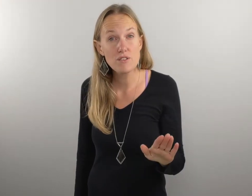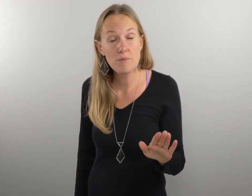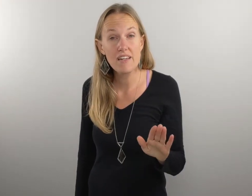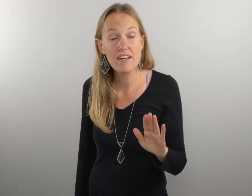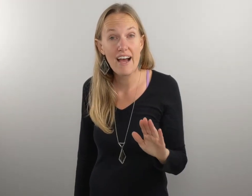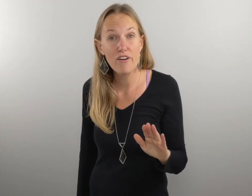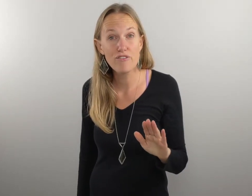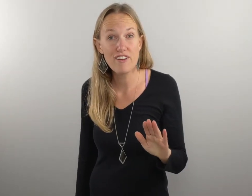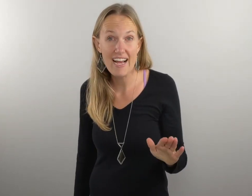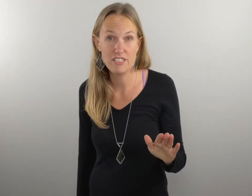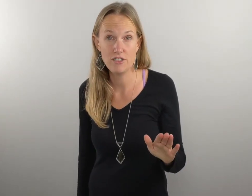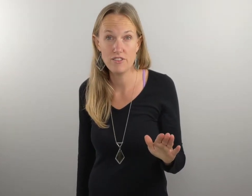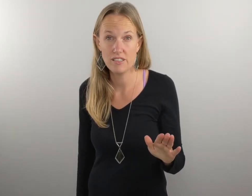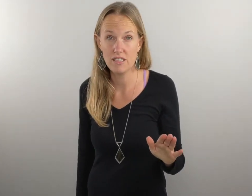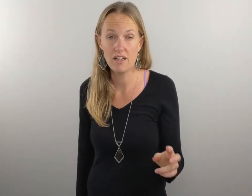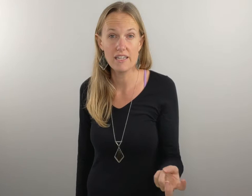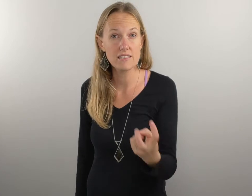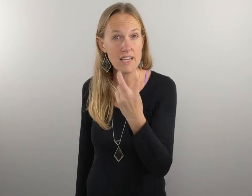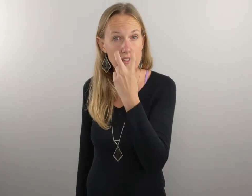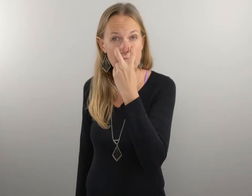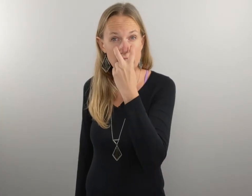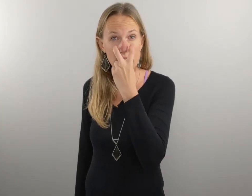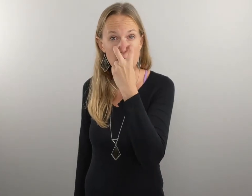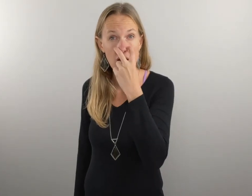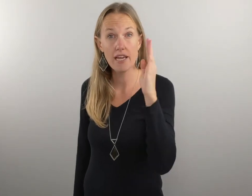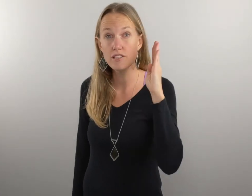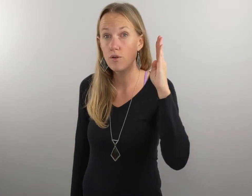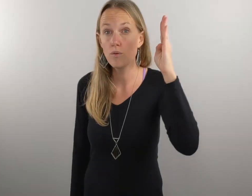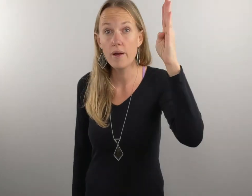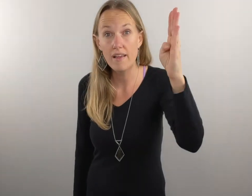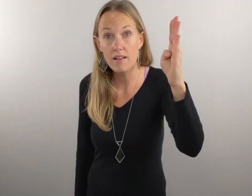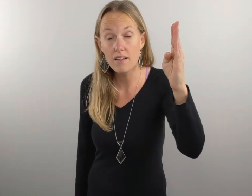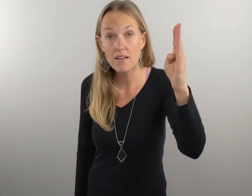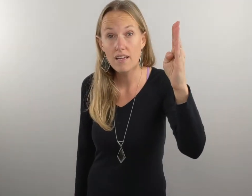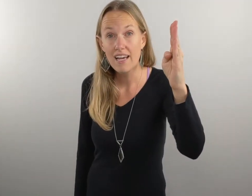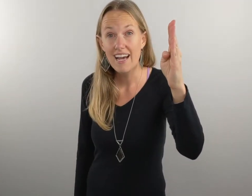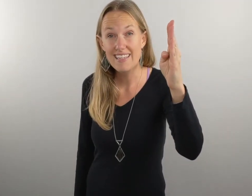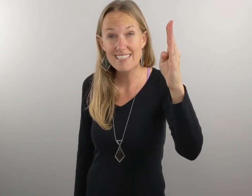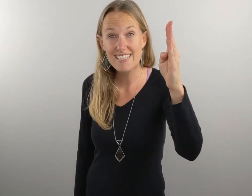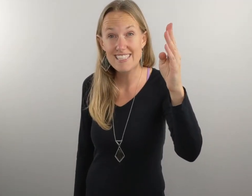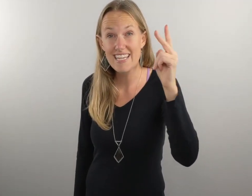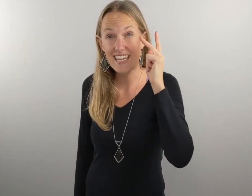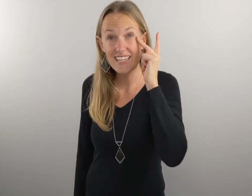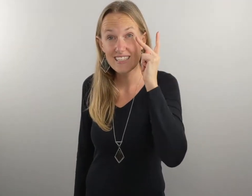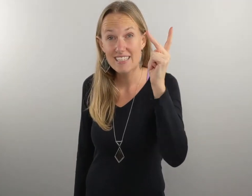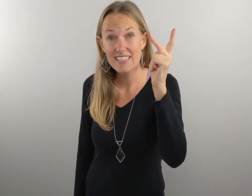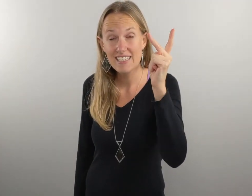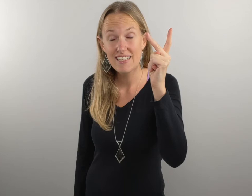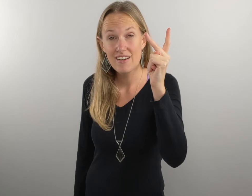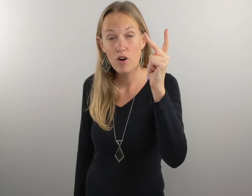depending on how fast you feel the song is. Okay, you can do the blind will and then see. Or